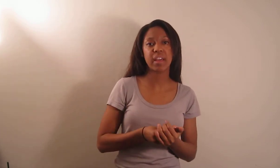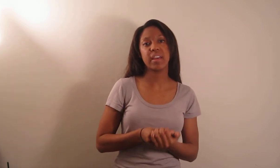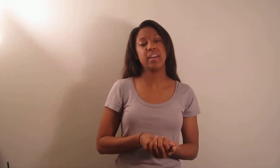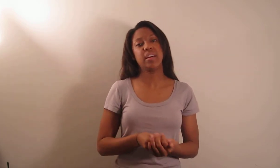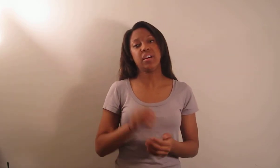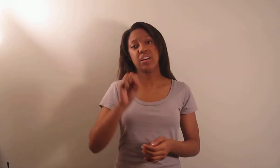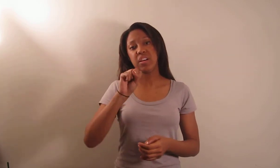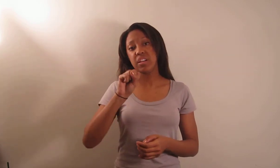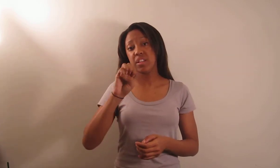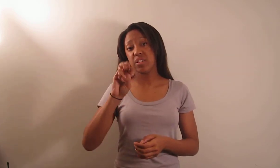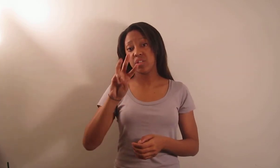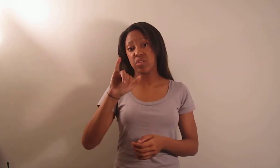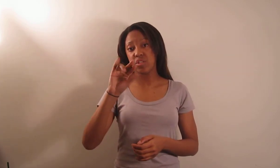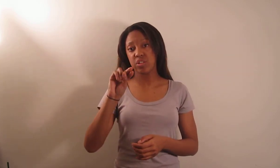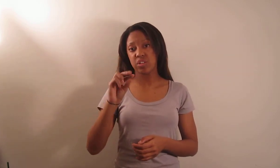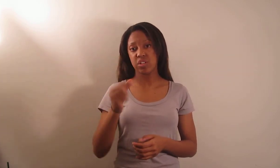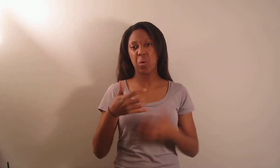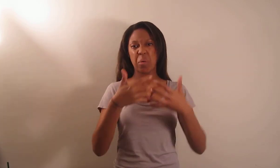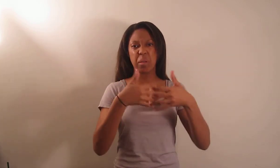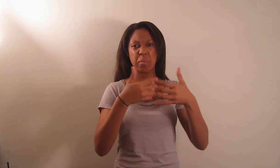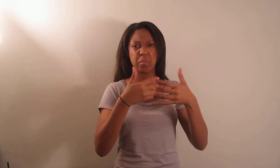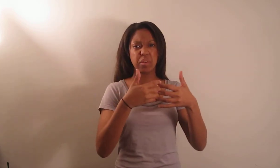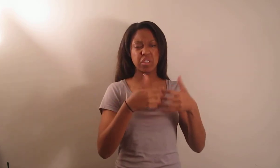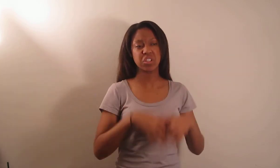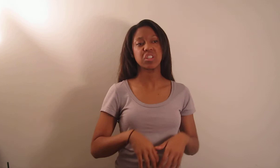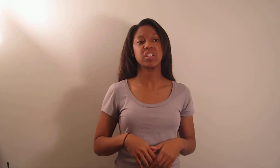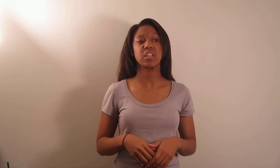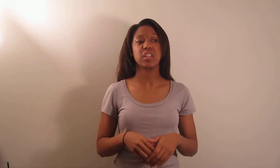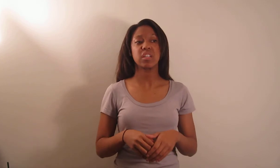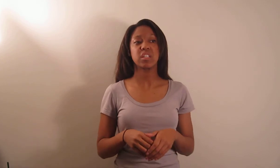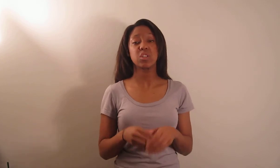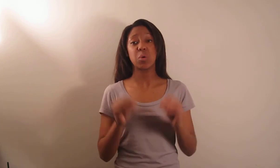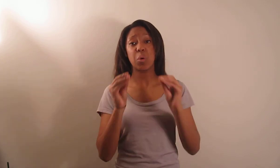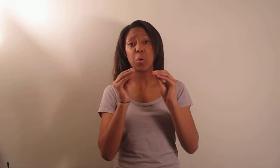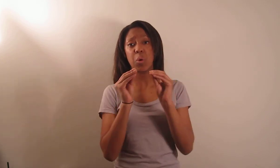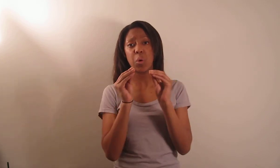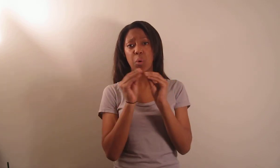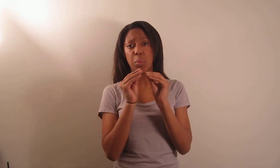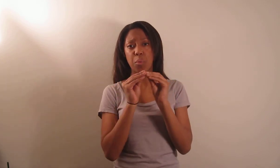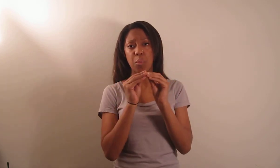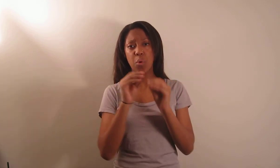machines, the girls were expected to make 3,000 stitches a minute, and no mistakes.